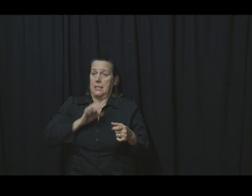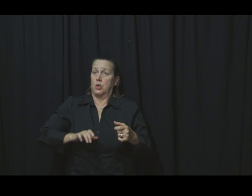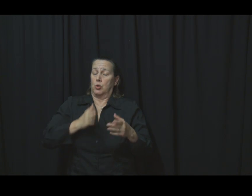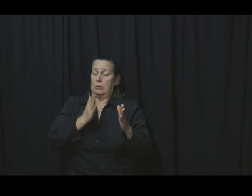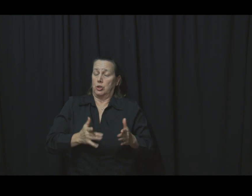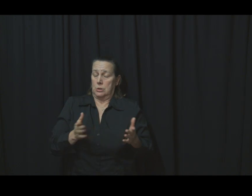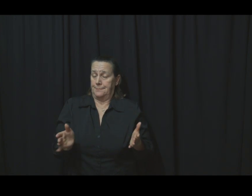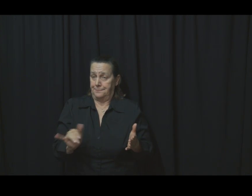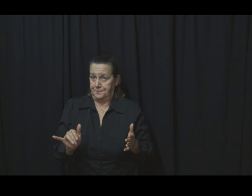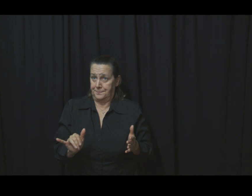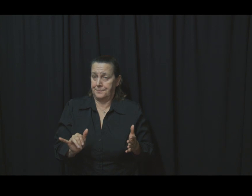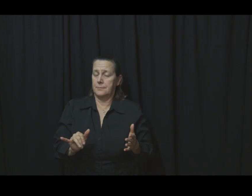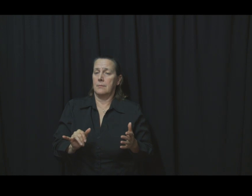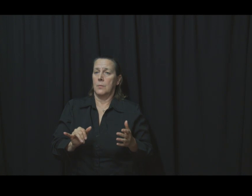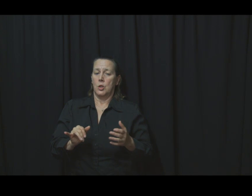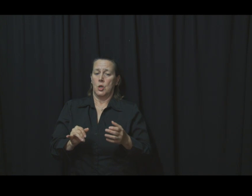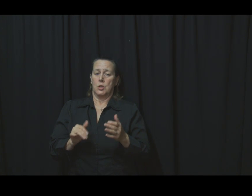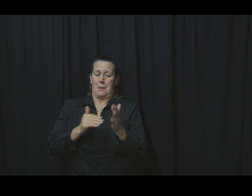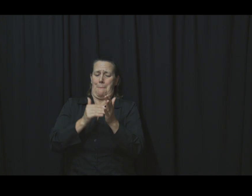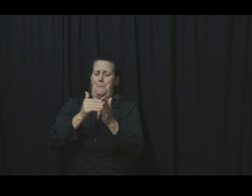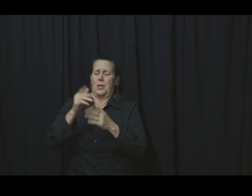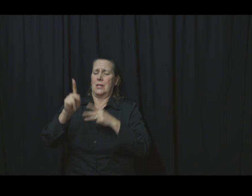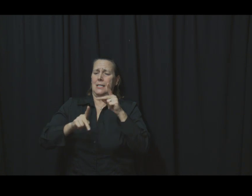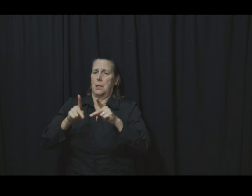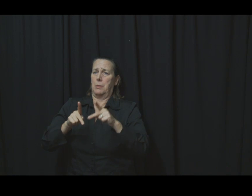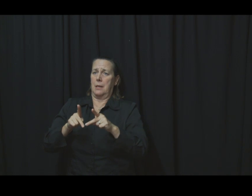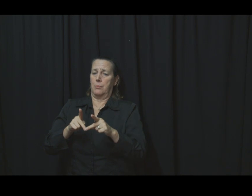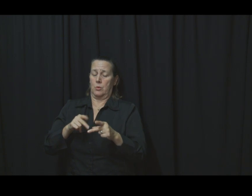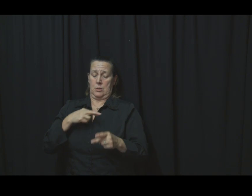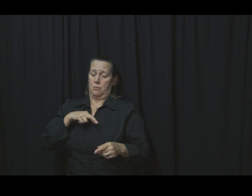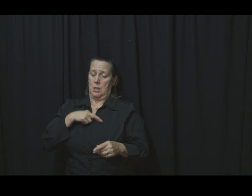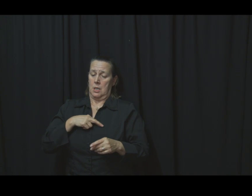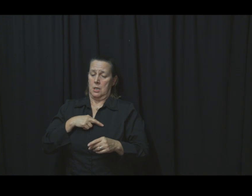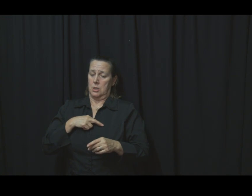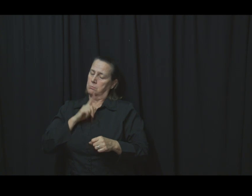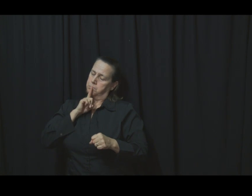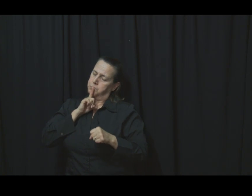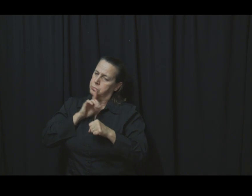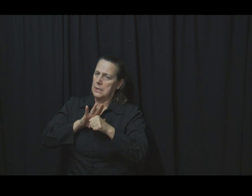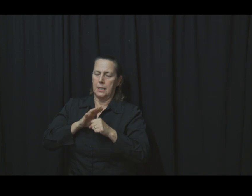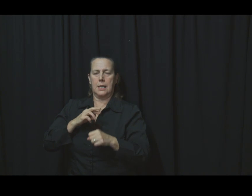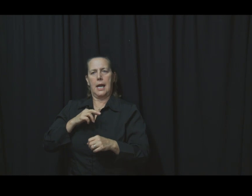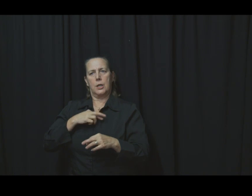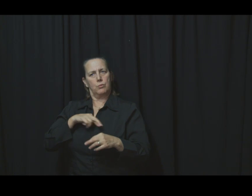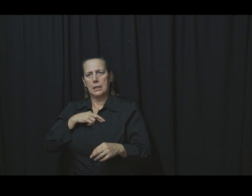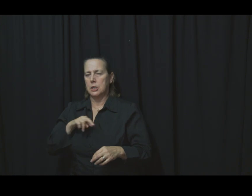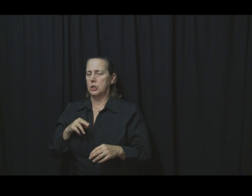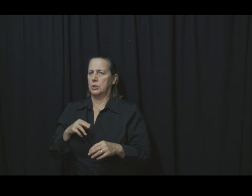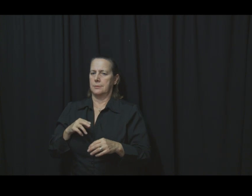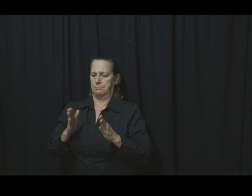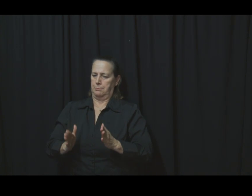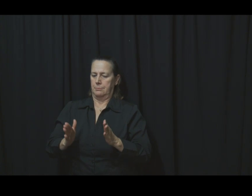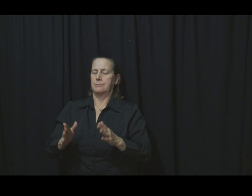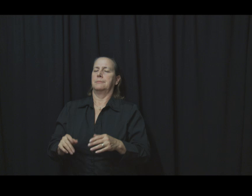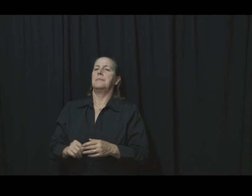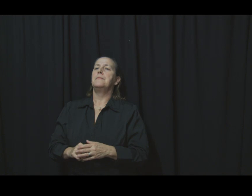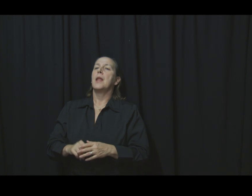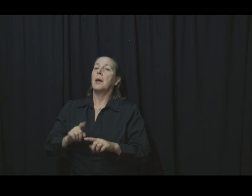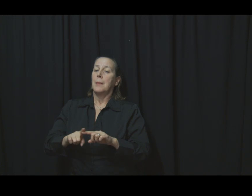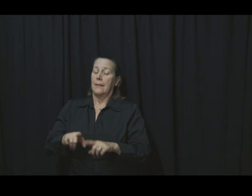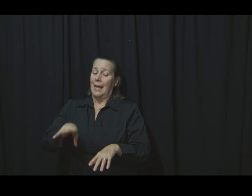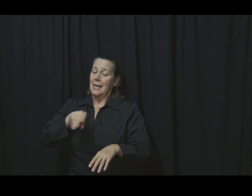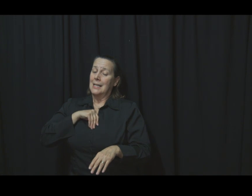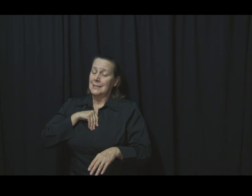are billions of people in the world who are devoutly religious. They have to be compatible because those same people embrace science. The